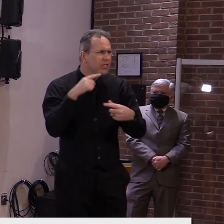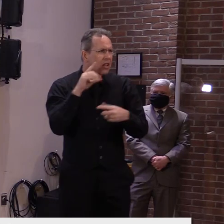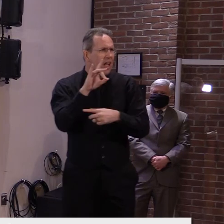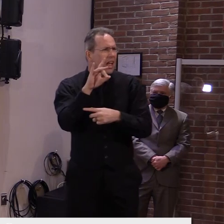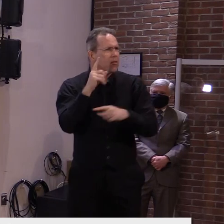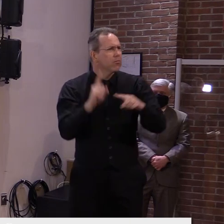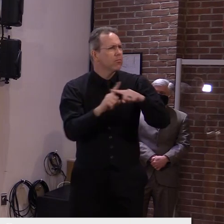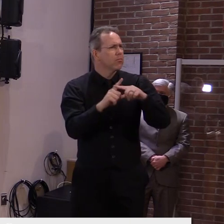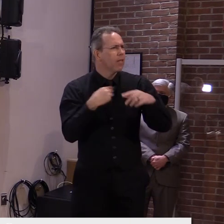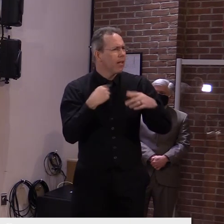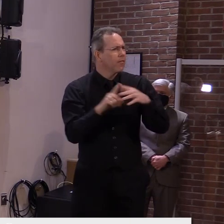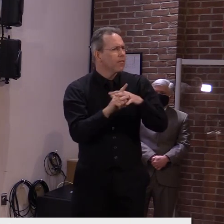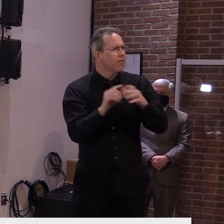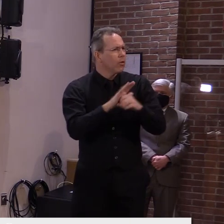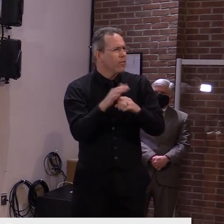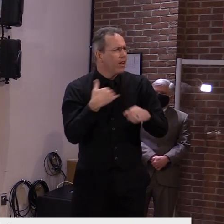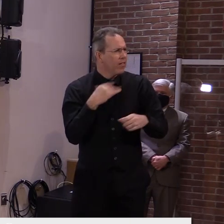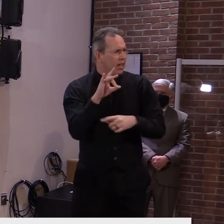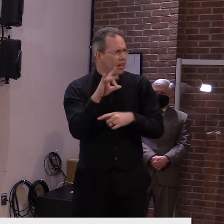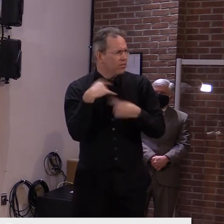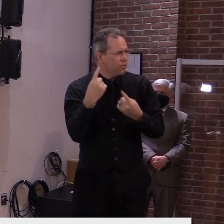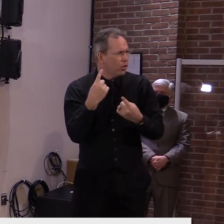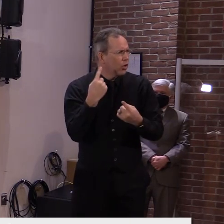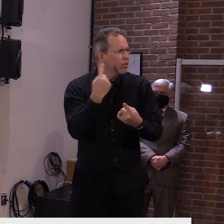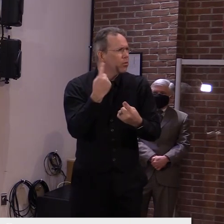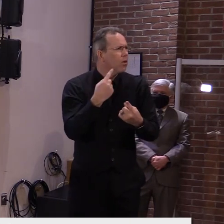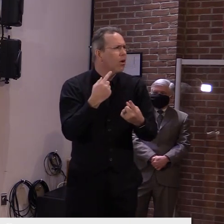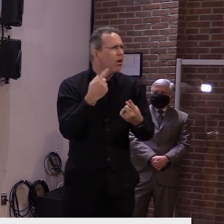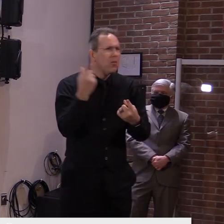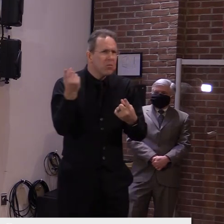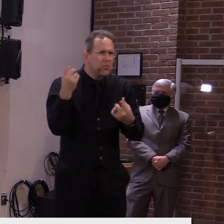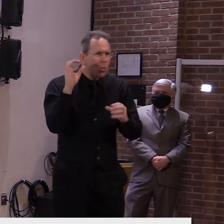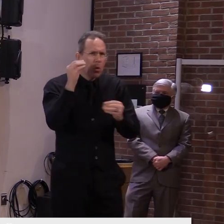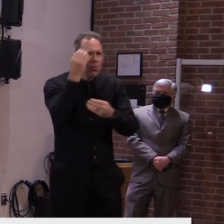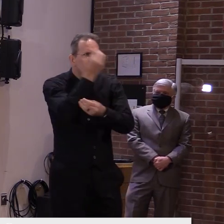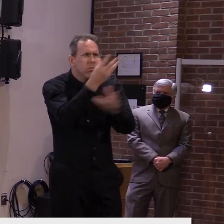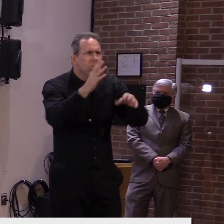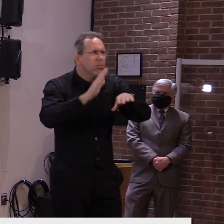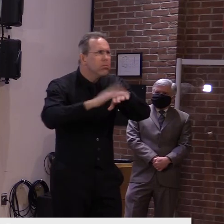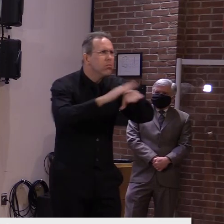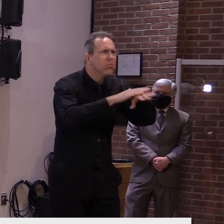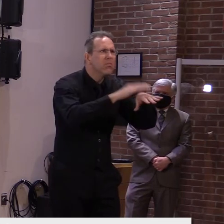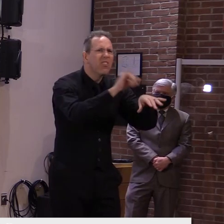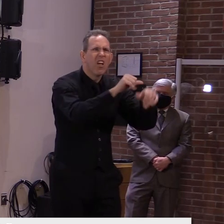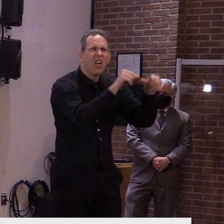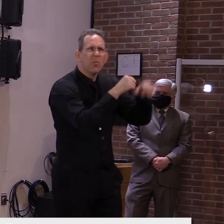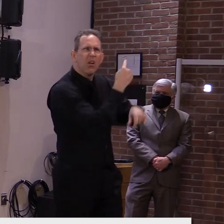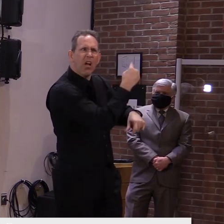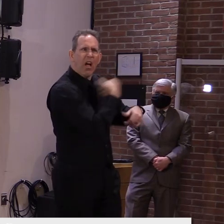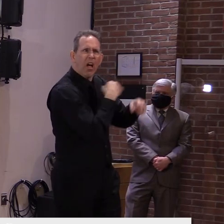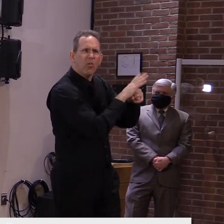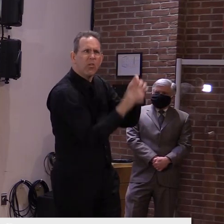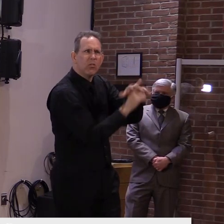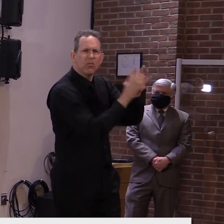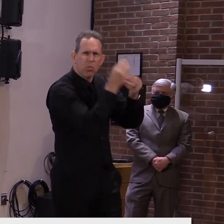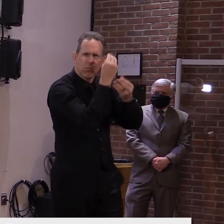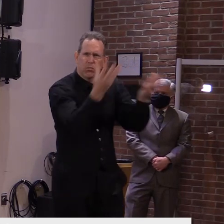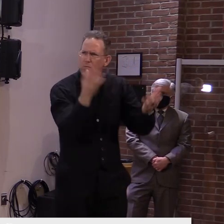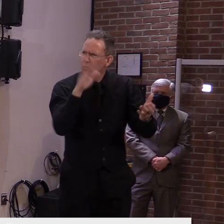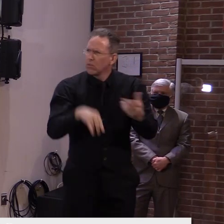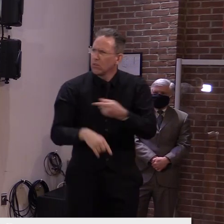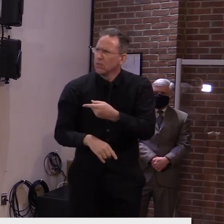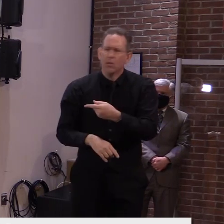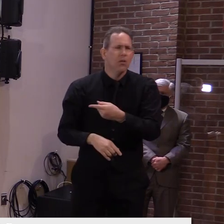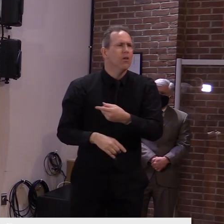Yeah, those... I didn't check her math. Those were, at Bromley, antigen tests.